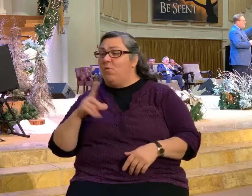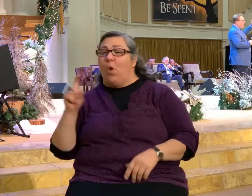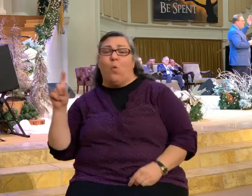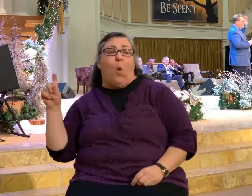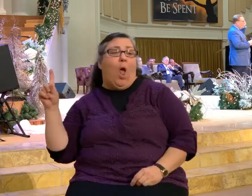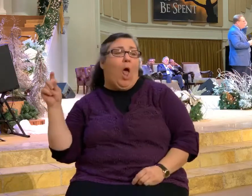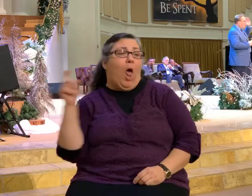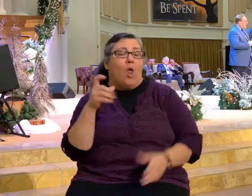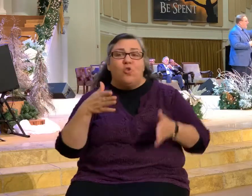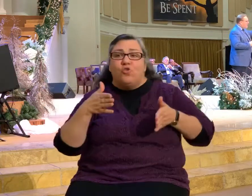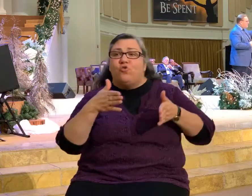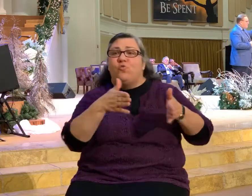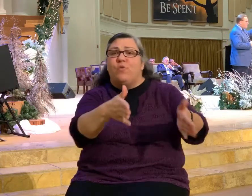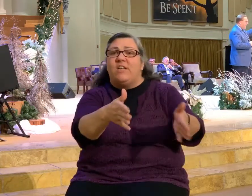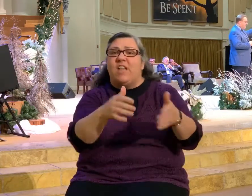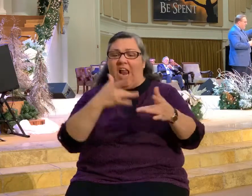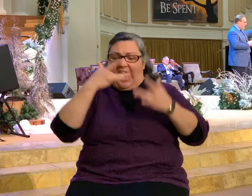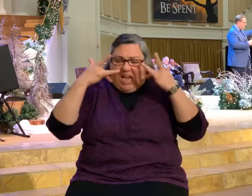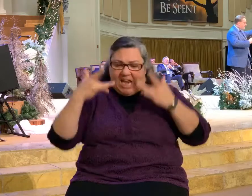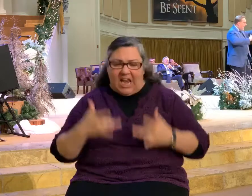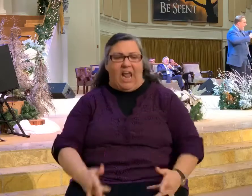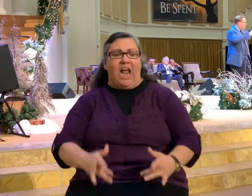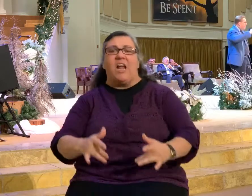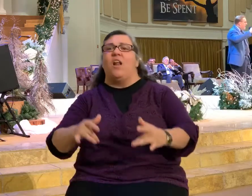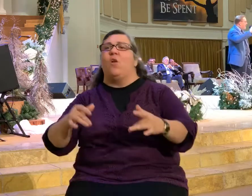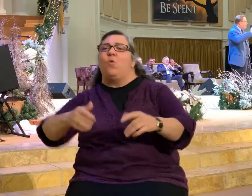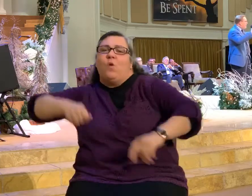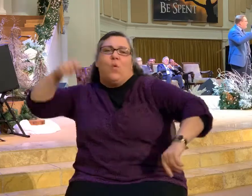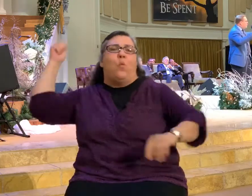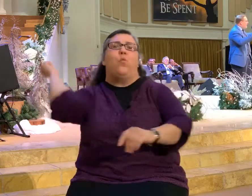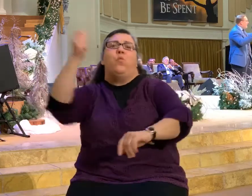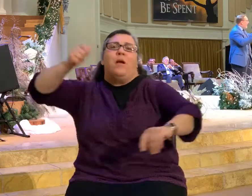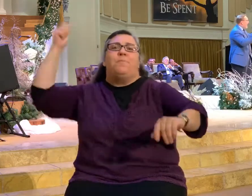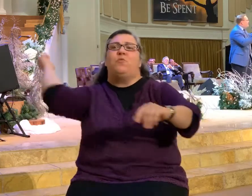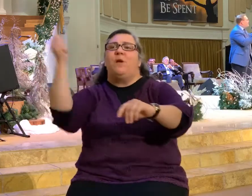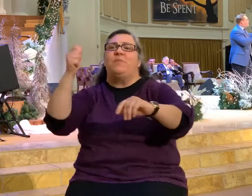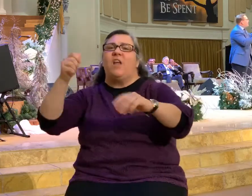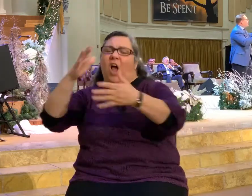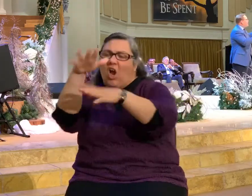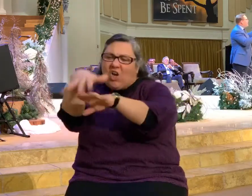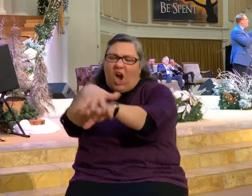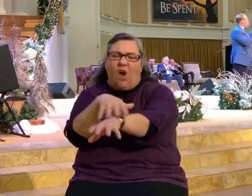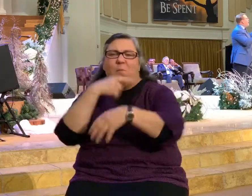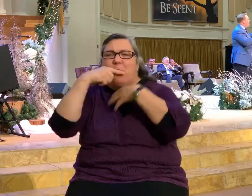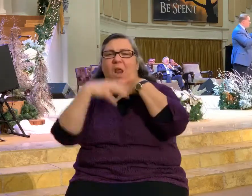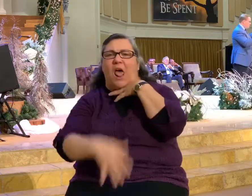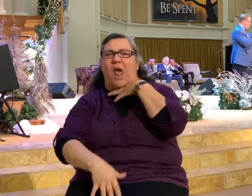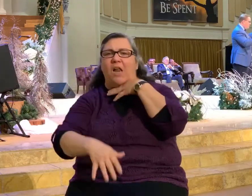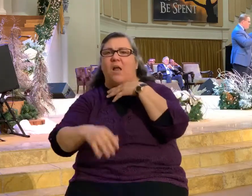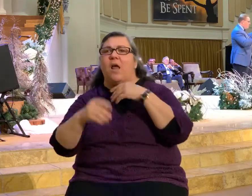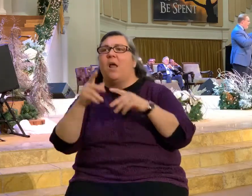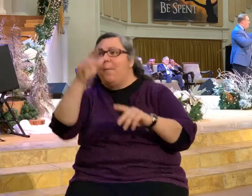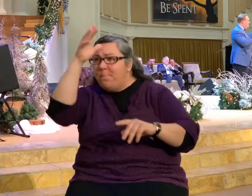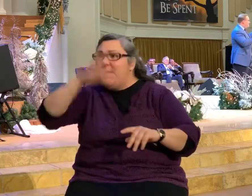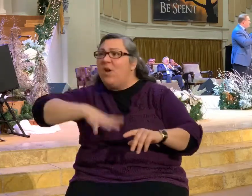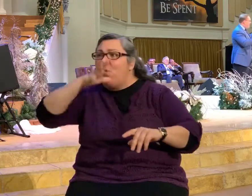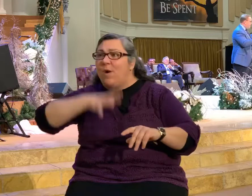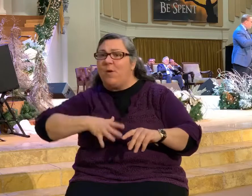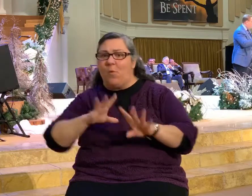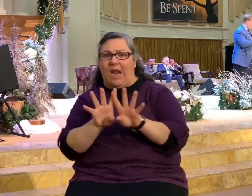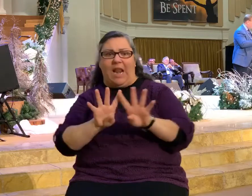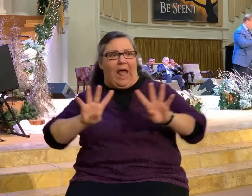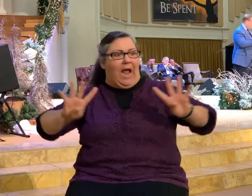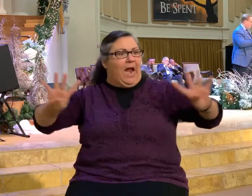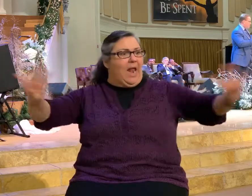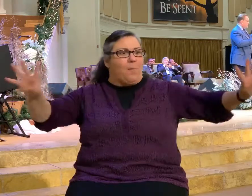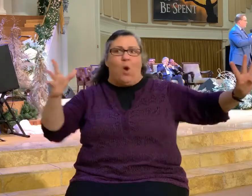whips covered in the blood of the sacrifices, and men and women would line the streets to be whipped by these